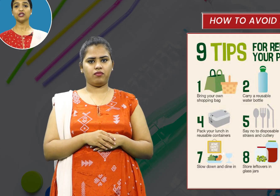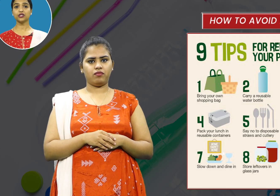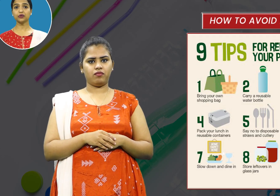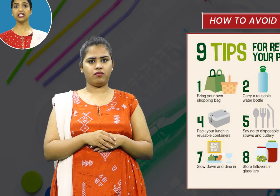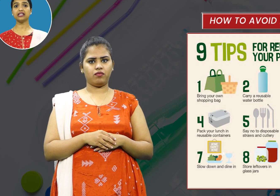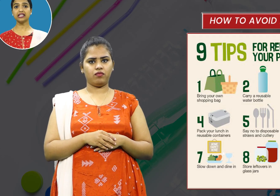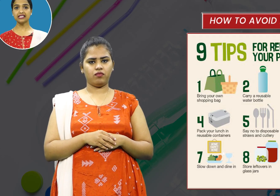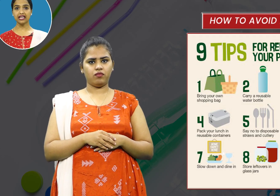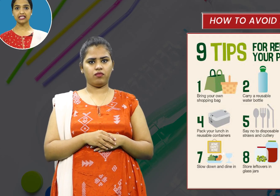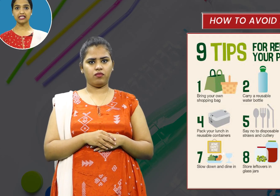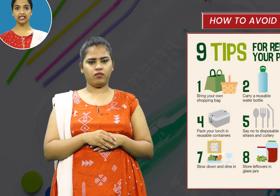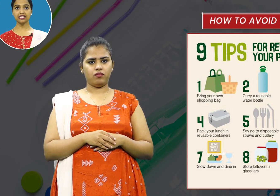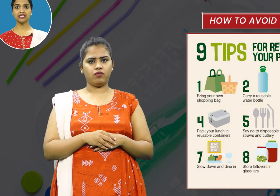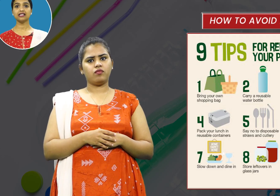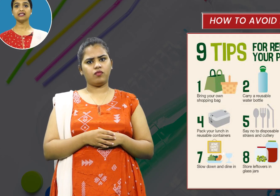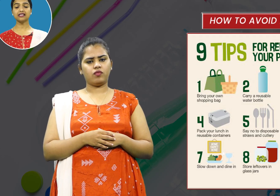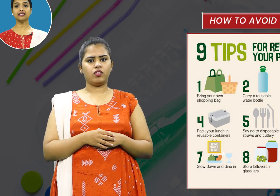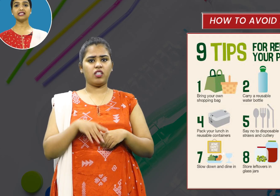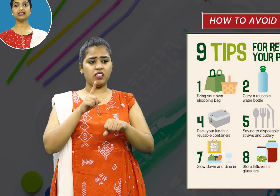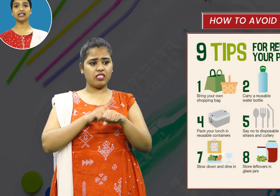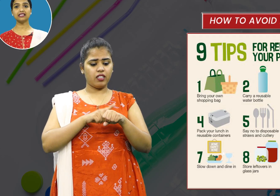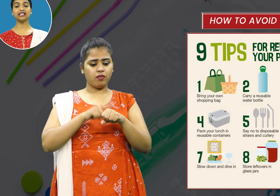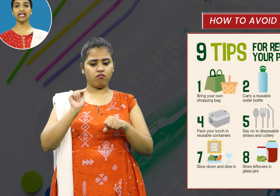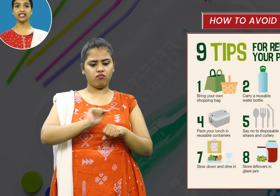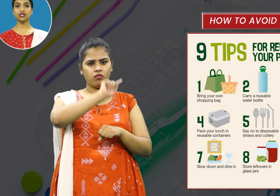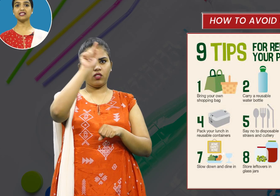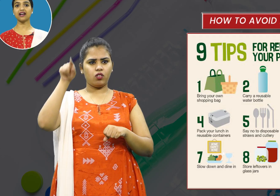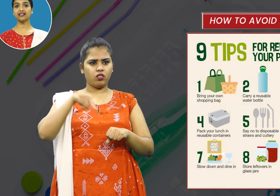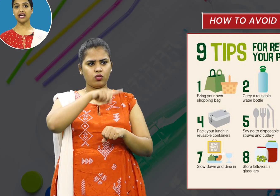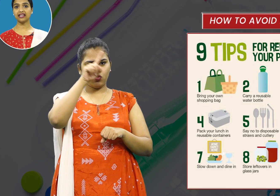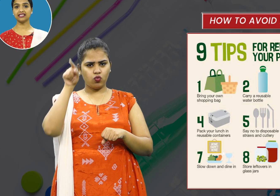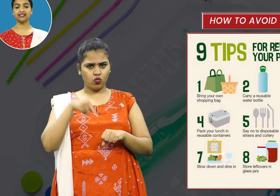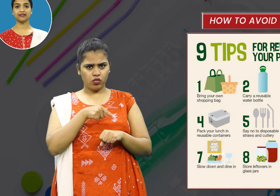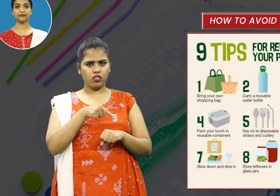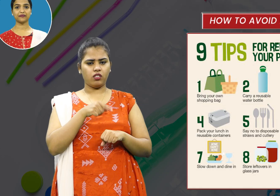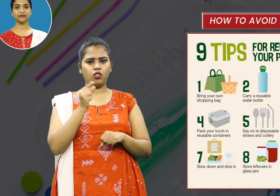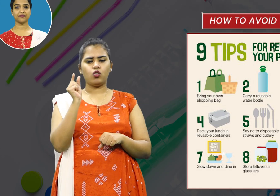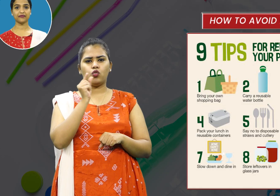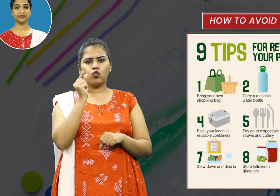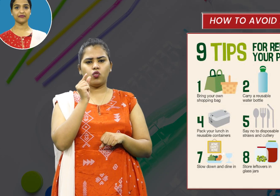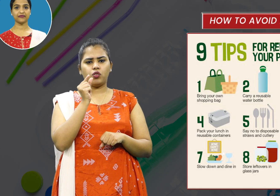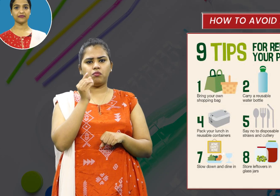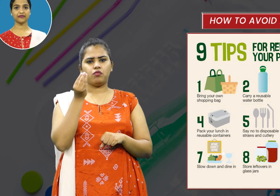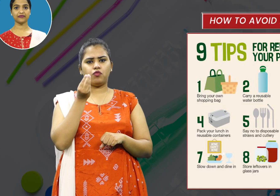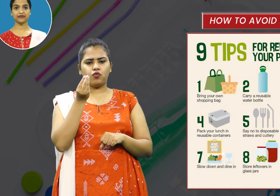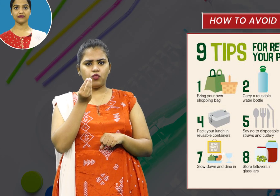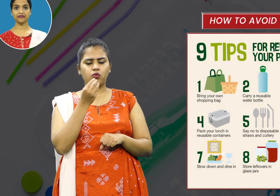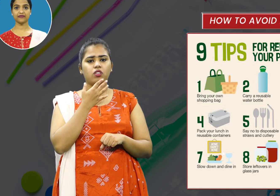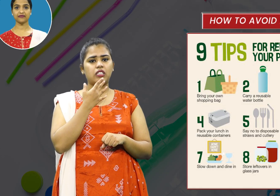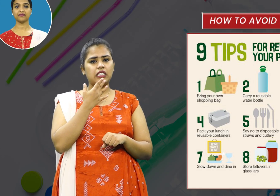However, during recycling, certain coloring agents are added.